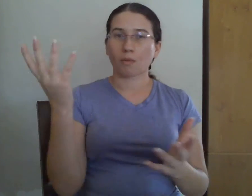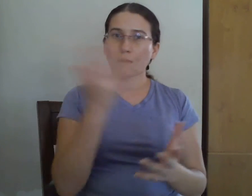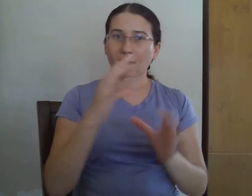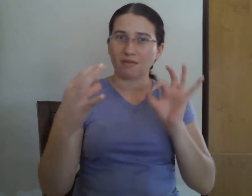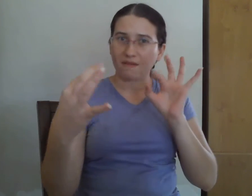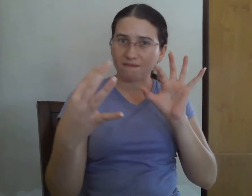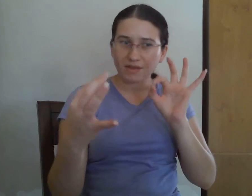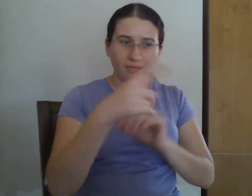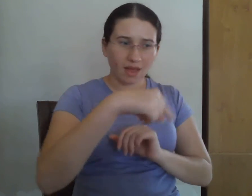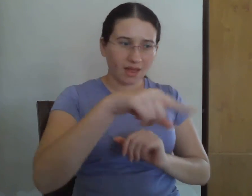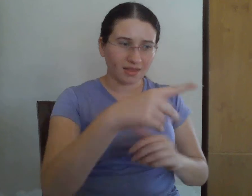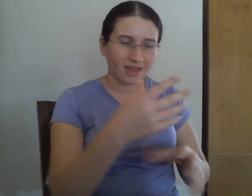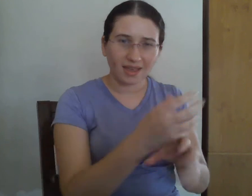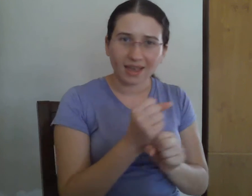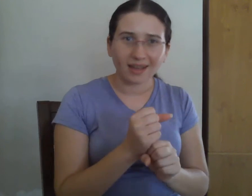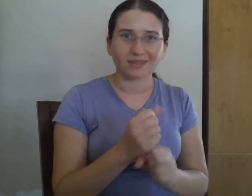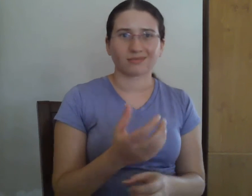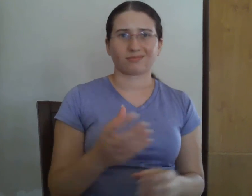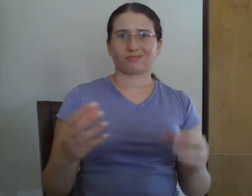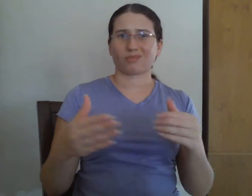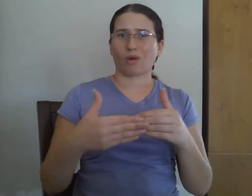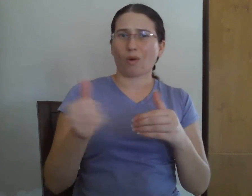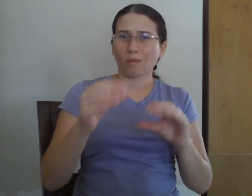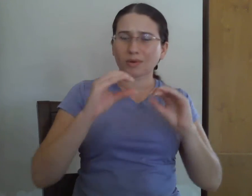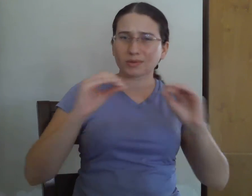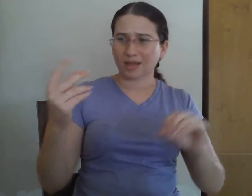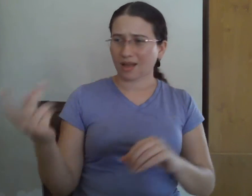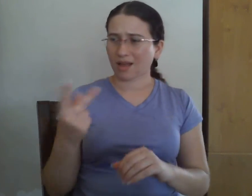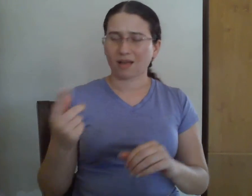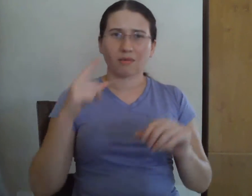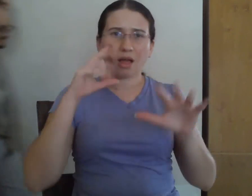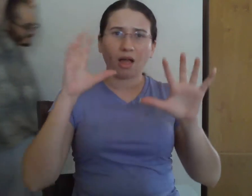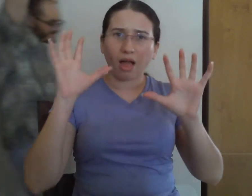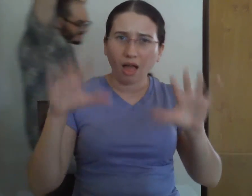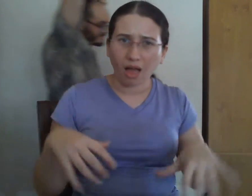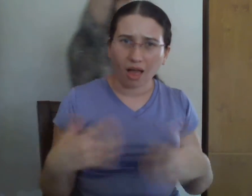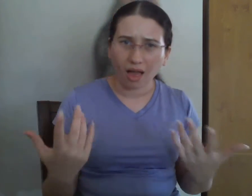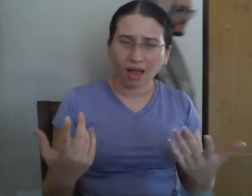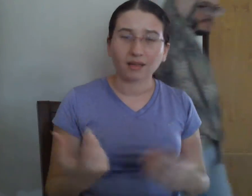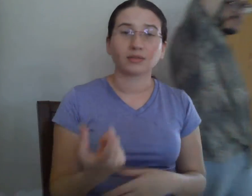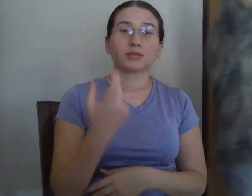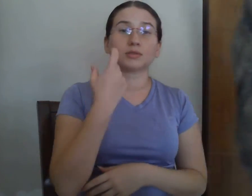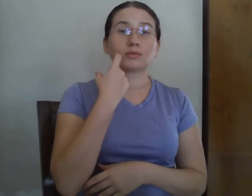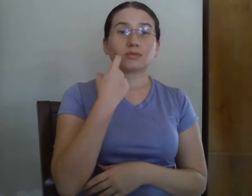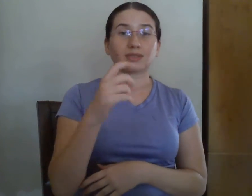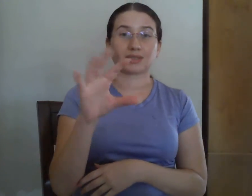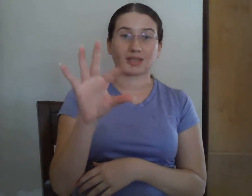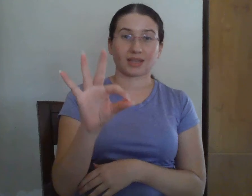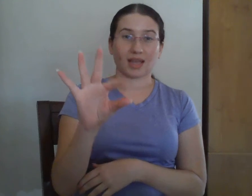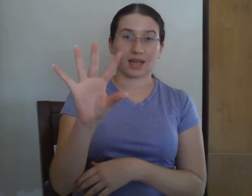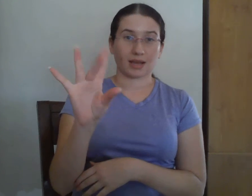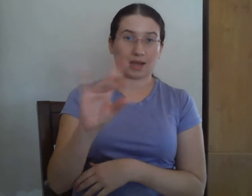away. Until recently, over 98% of teachers just got one word of feedback.